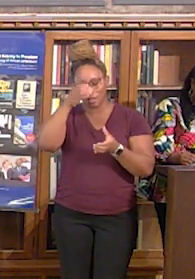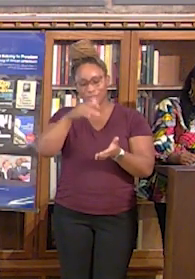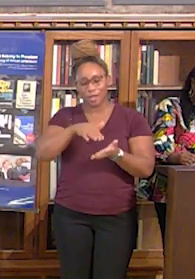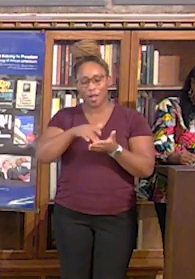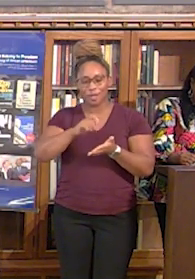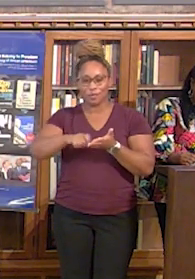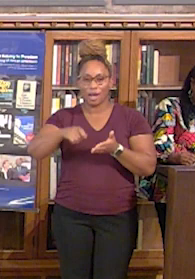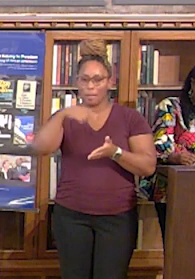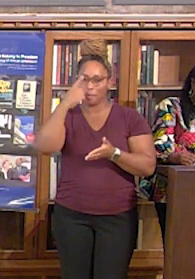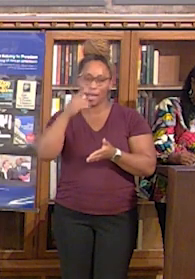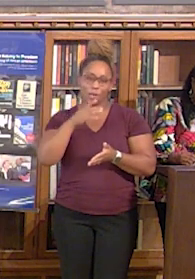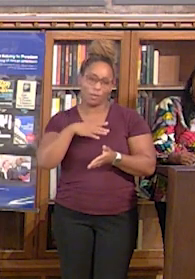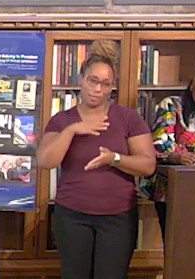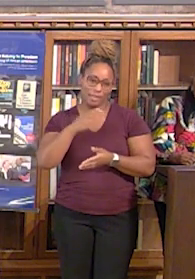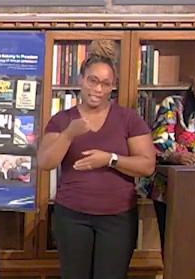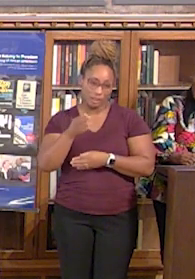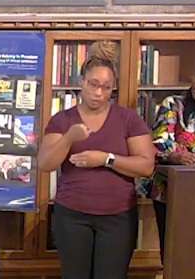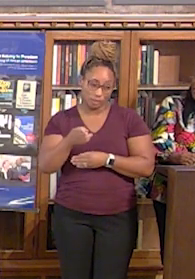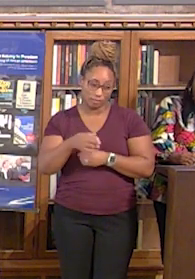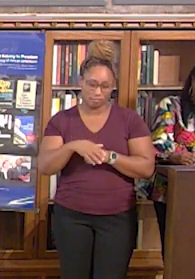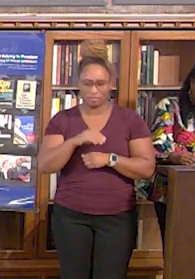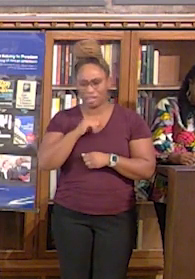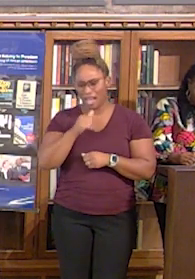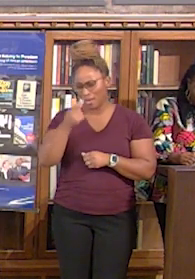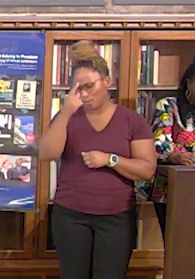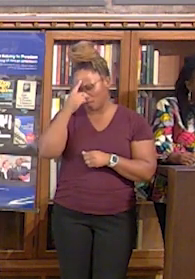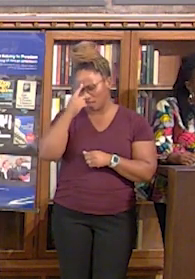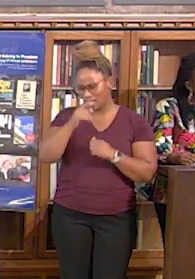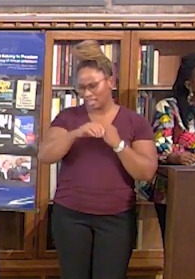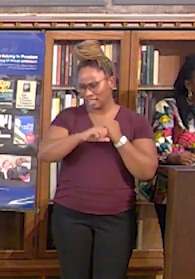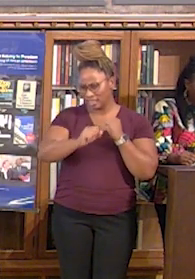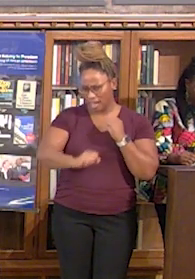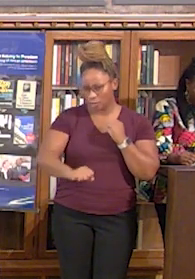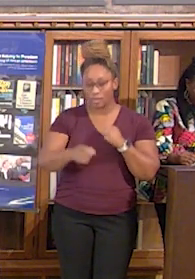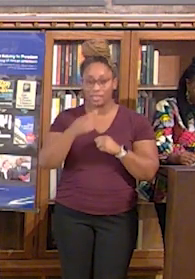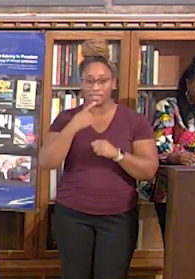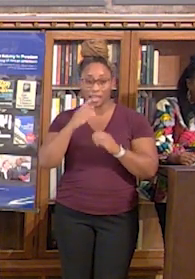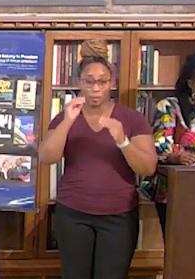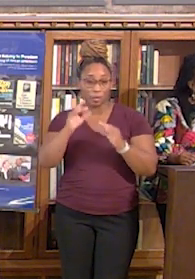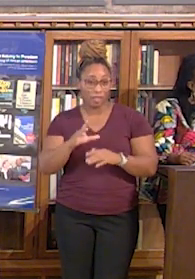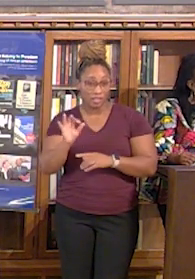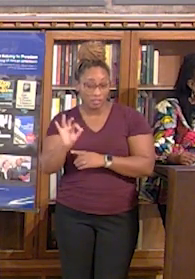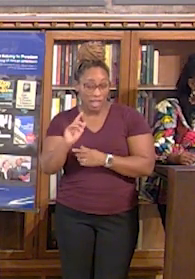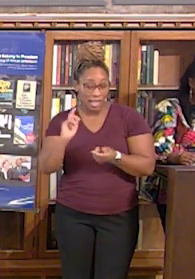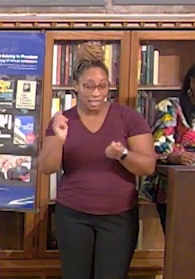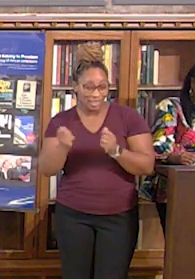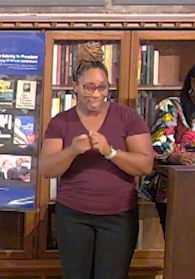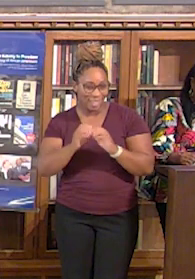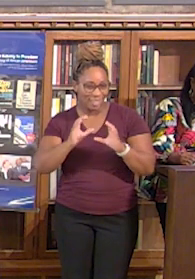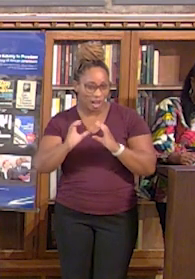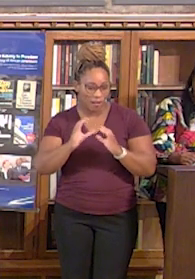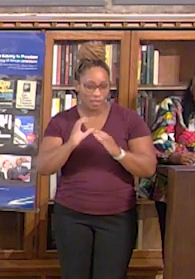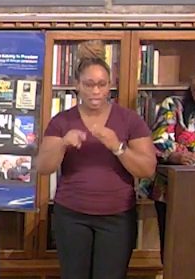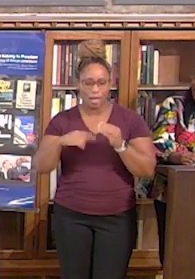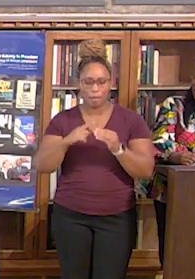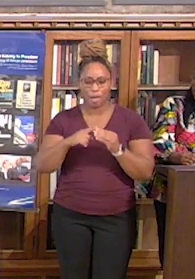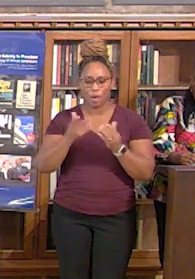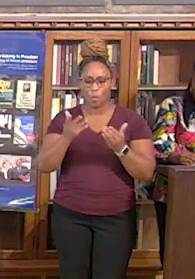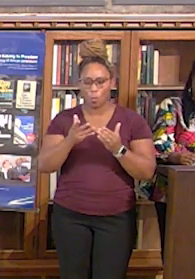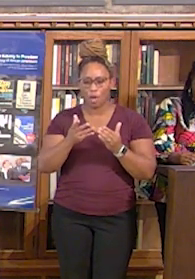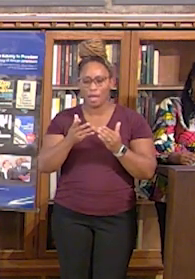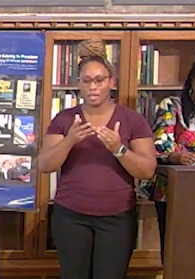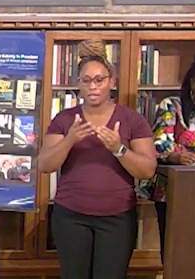women's histories I don't think it would be a stretch to say that Professor Franklin changed the conversation about what